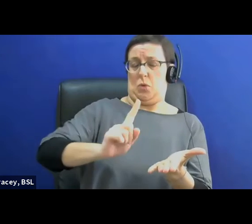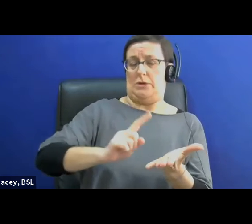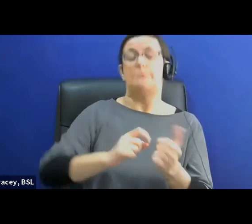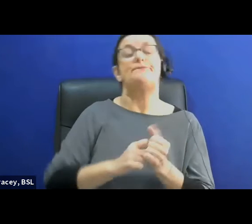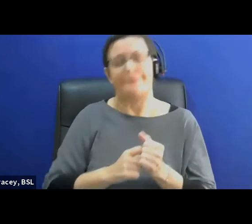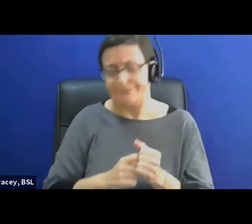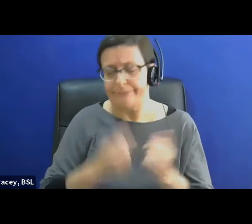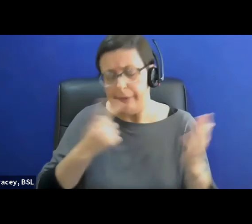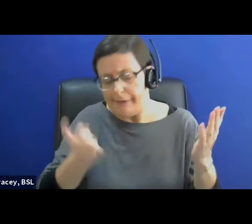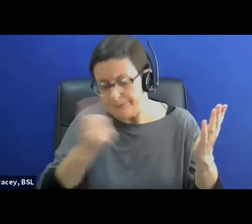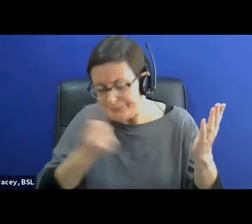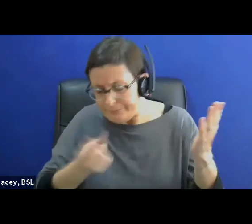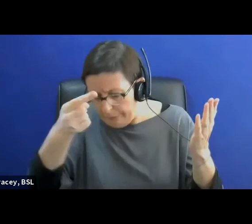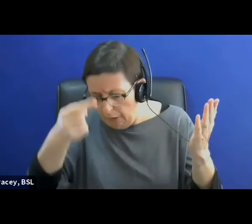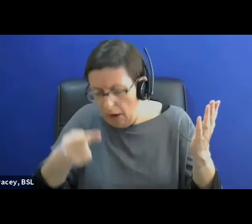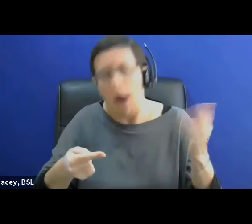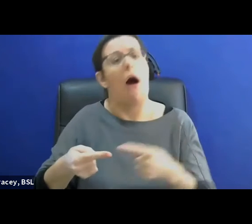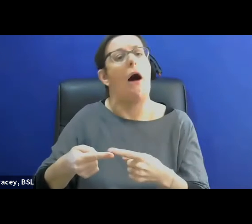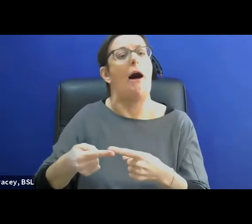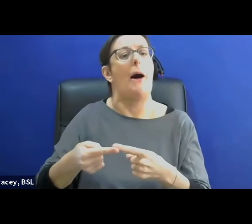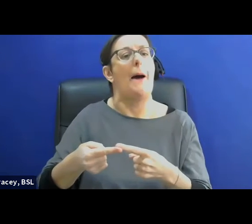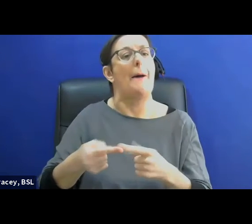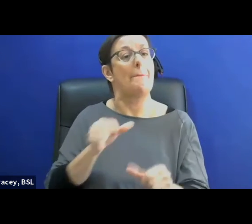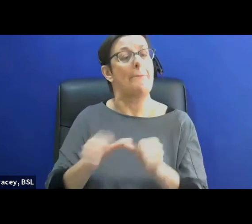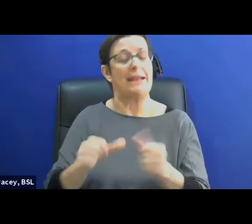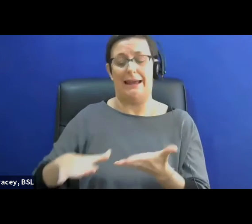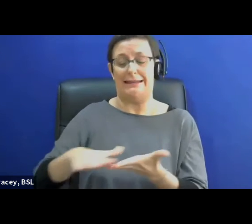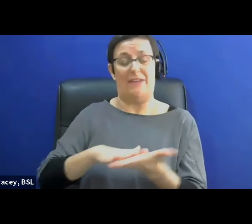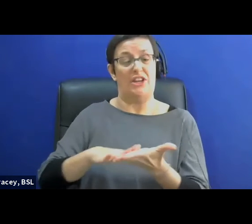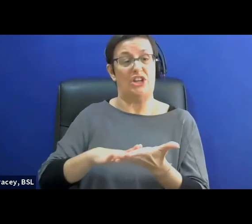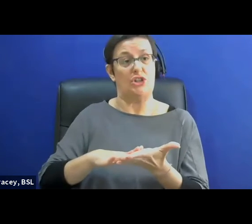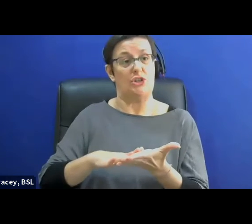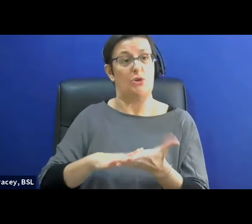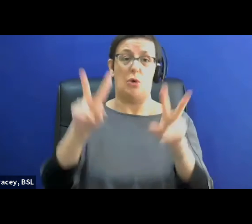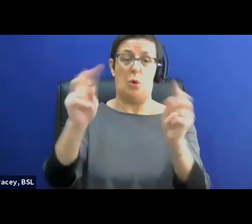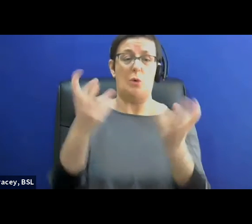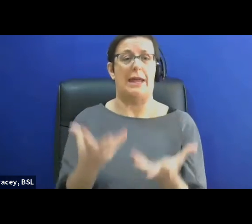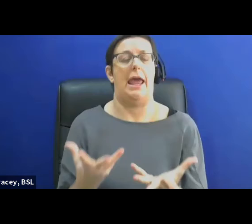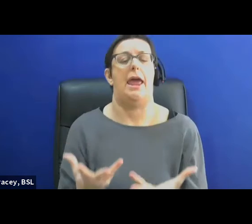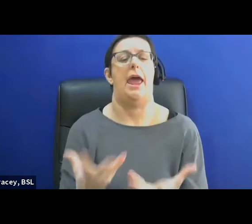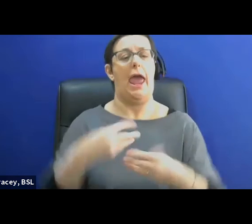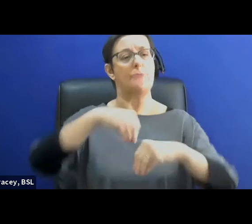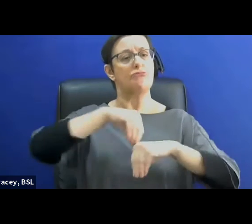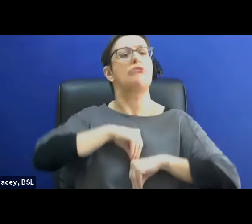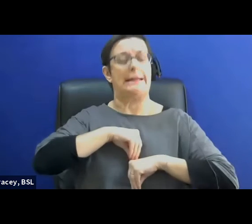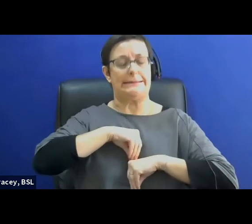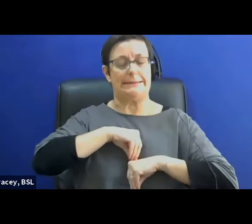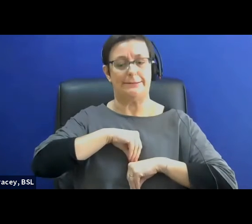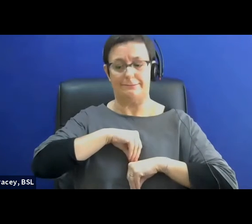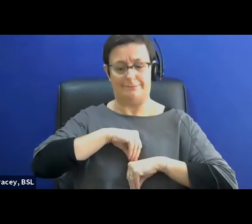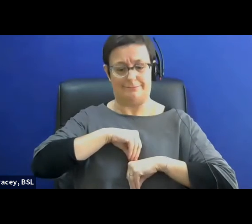better definition, which was simply embracing. To my mind, that's what the whole